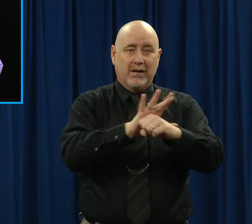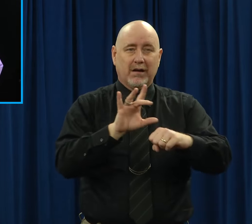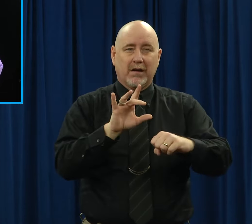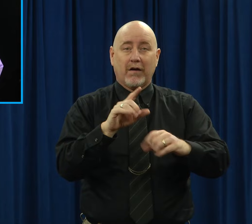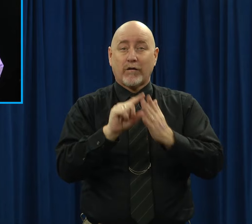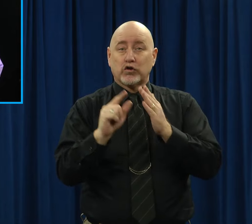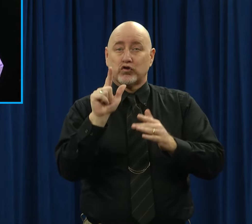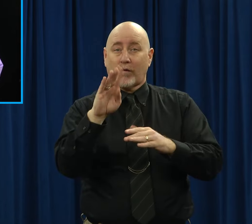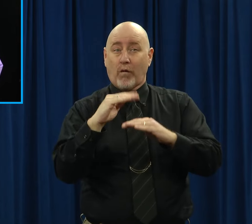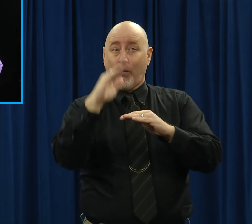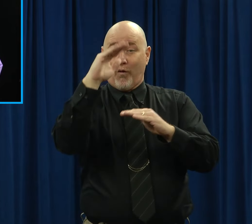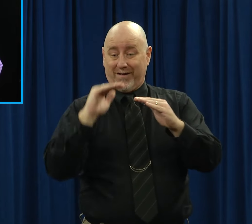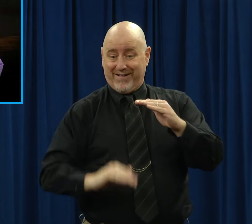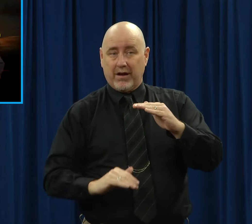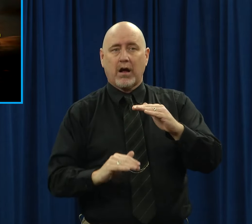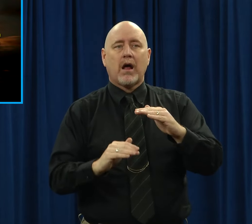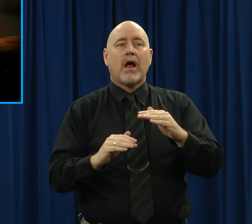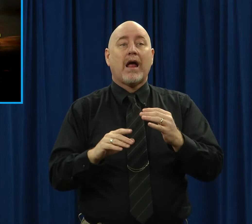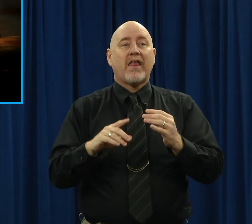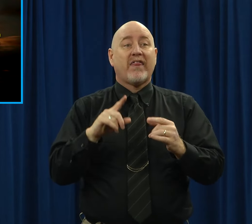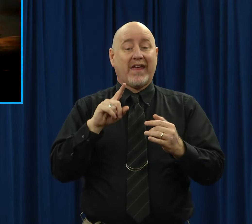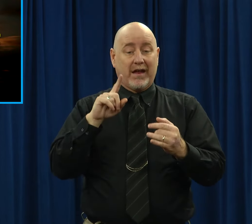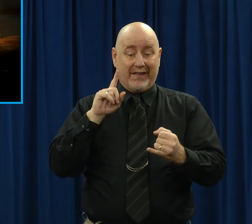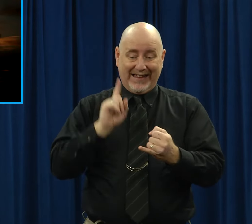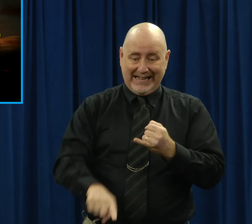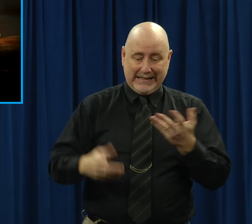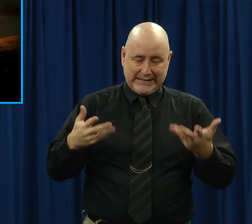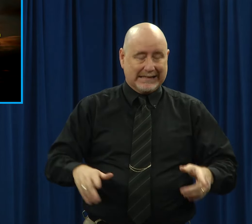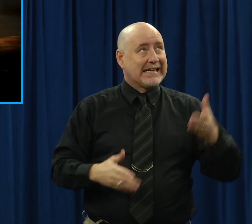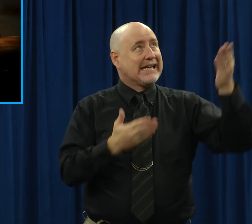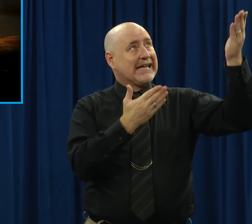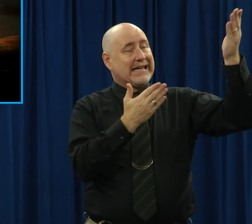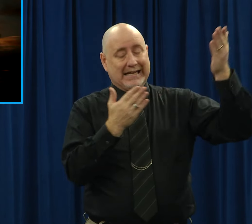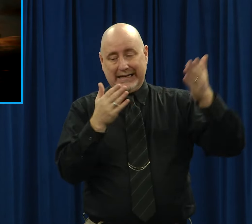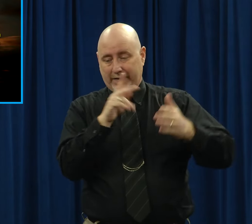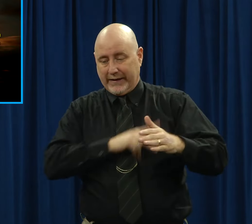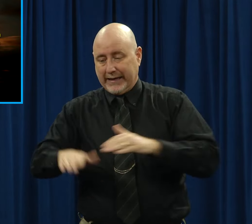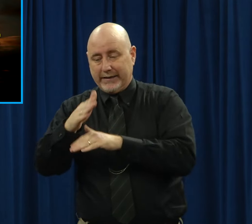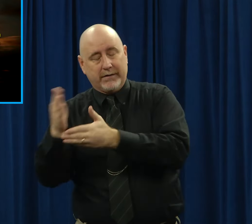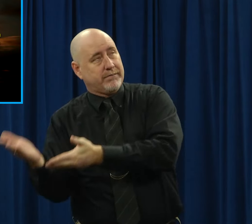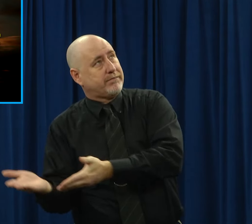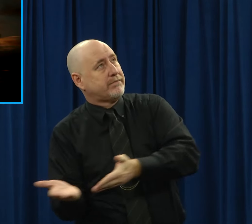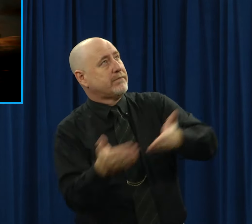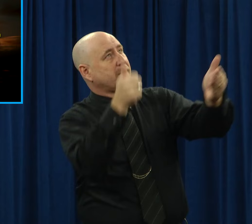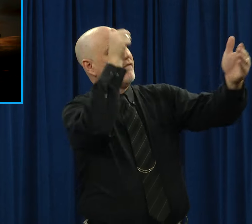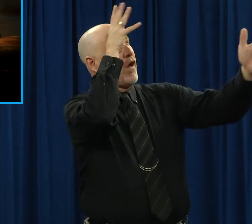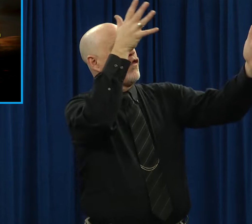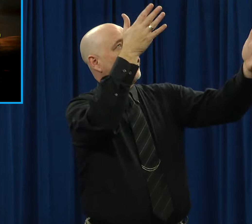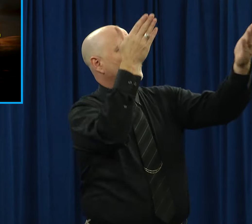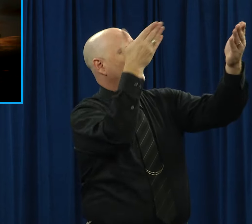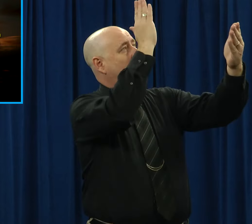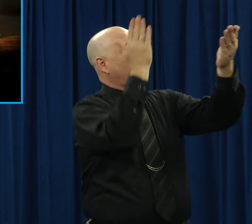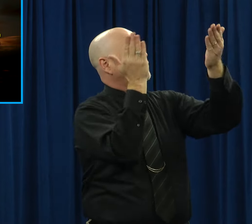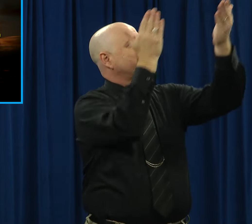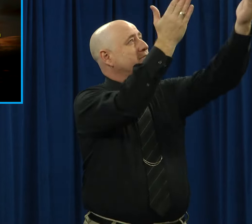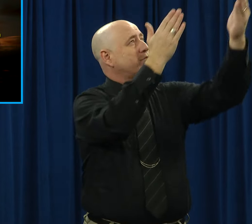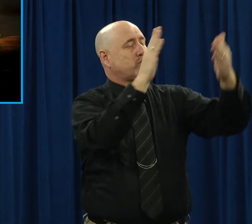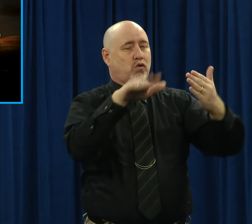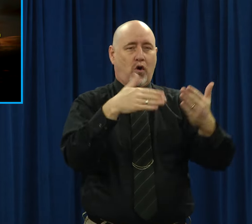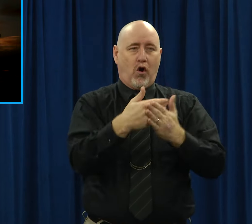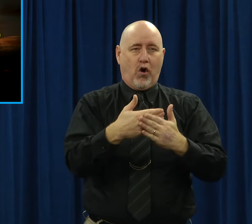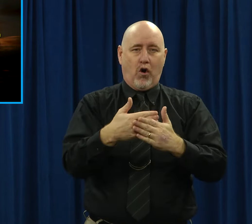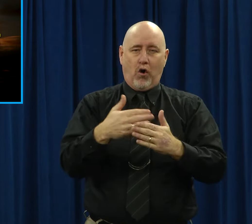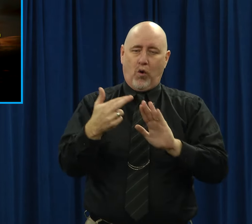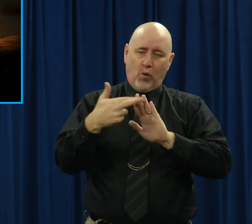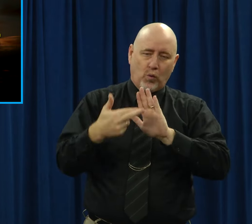to the context. Verse number 24. Then comes the end when He delivers the kingdom to God the Father, when He puts an end